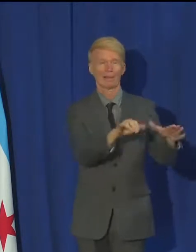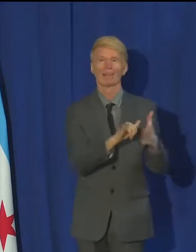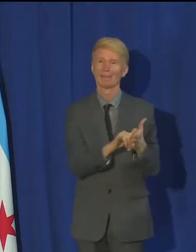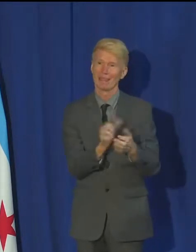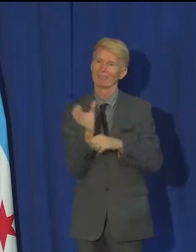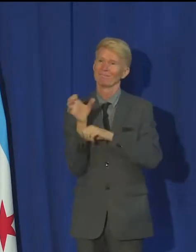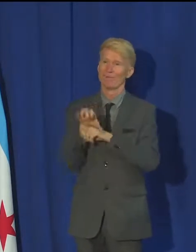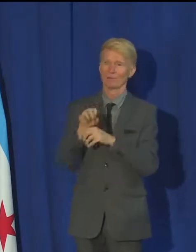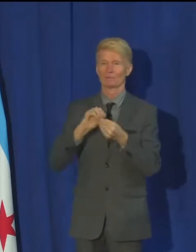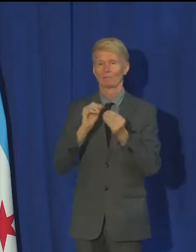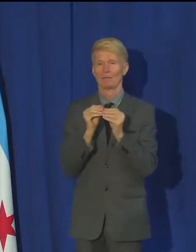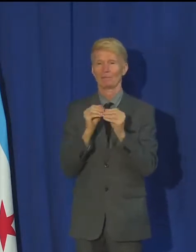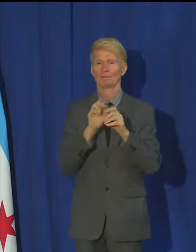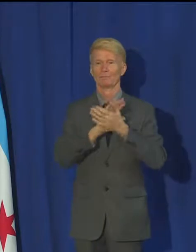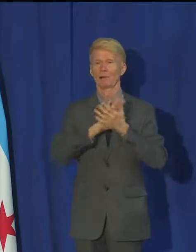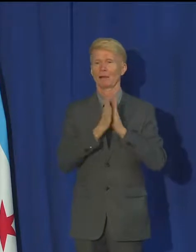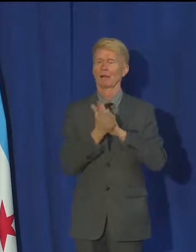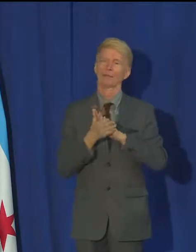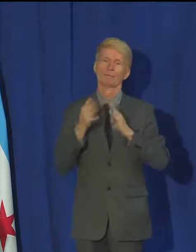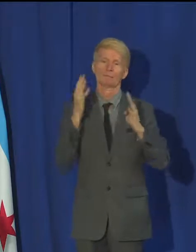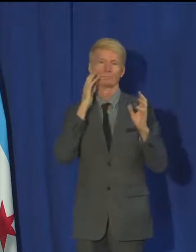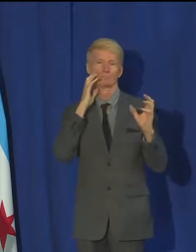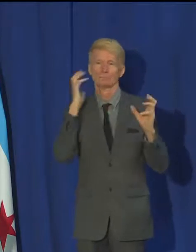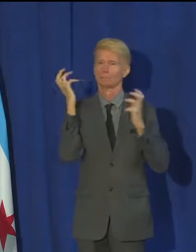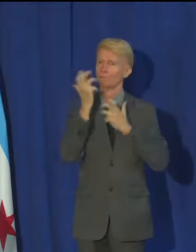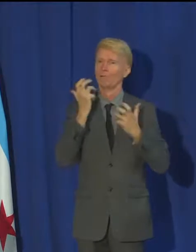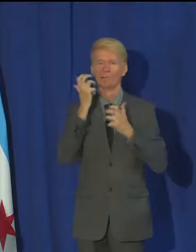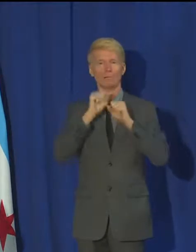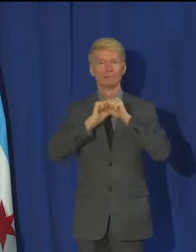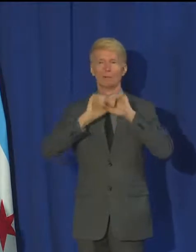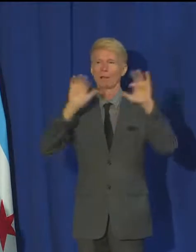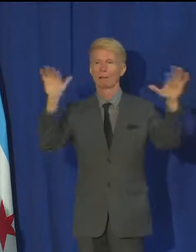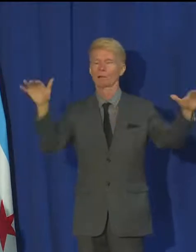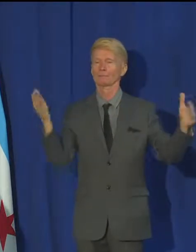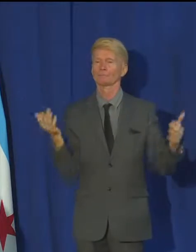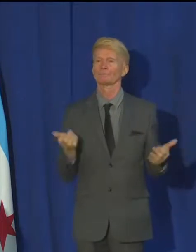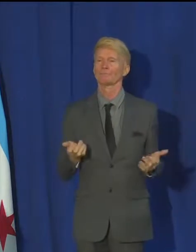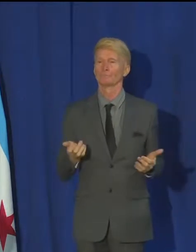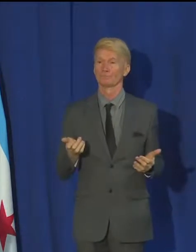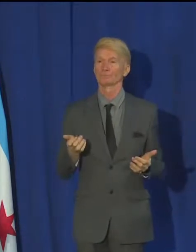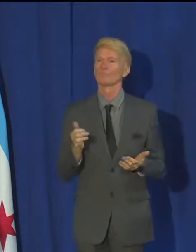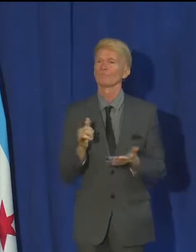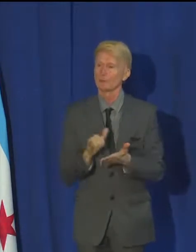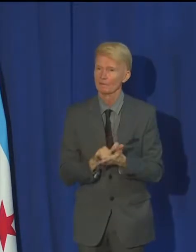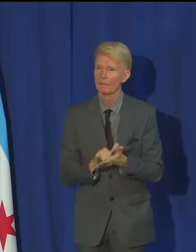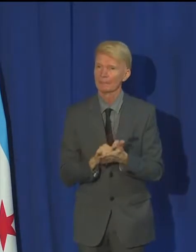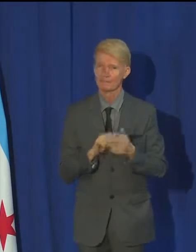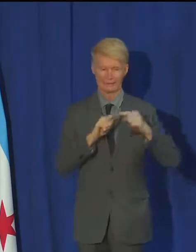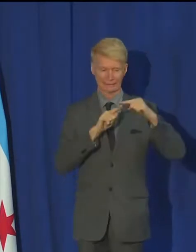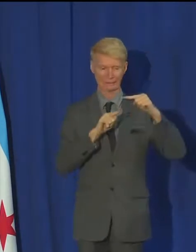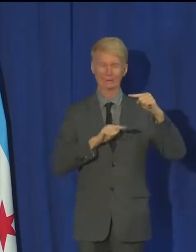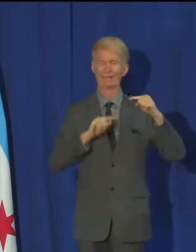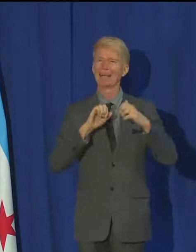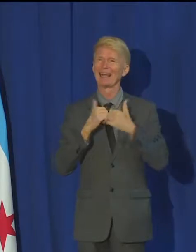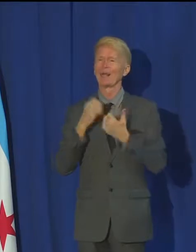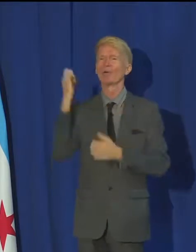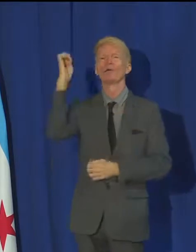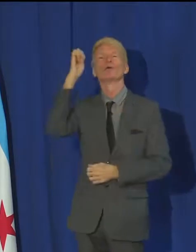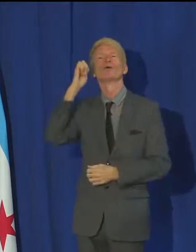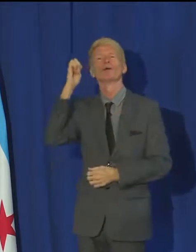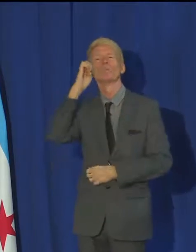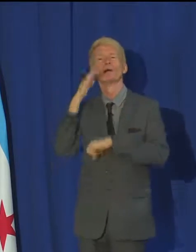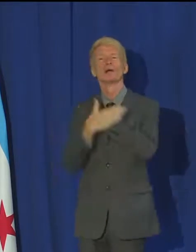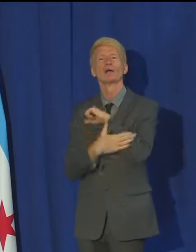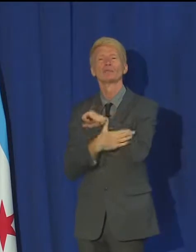outbreak back out of control. So this is a very important way. This is actually the main way that most of the European